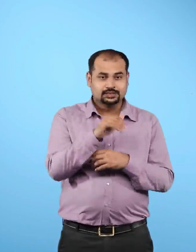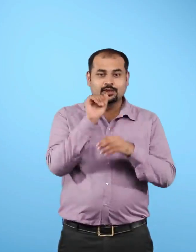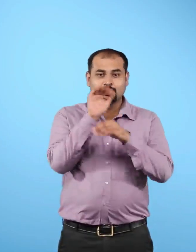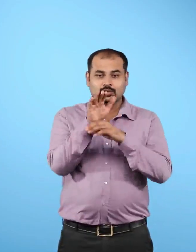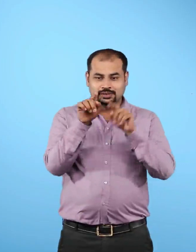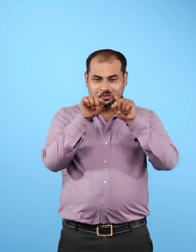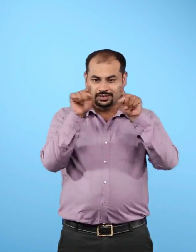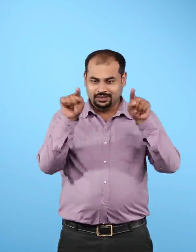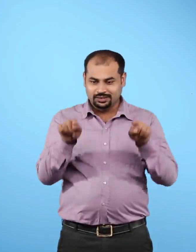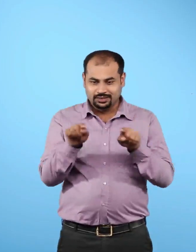postcard,